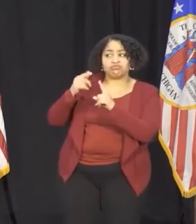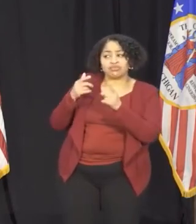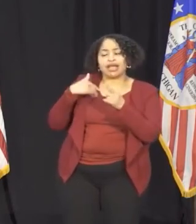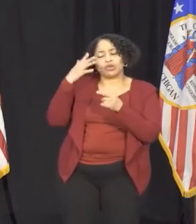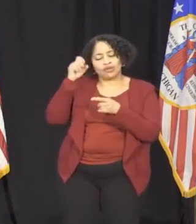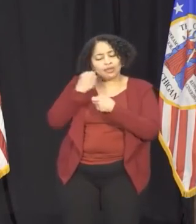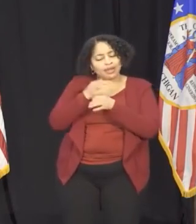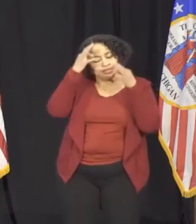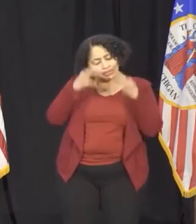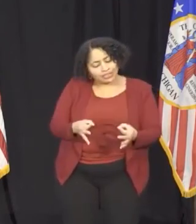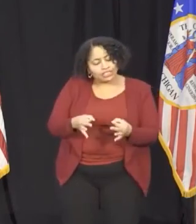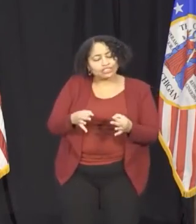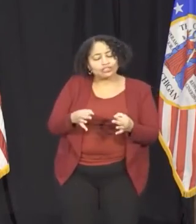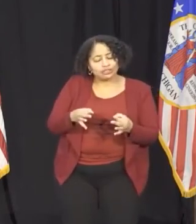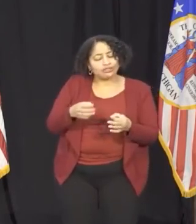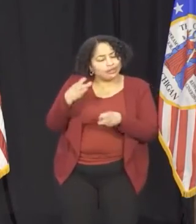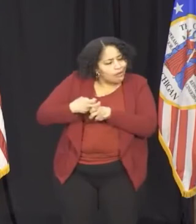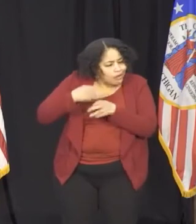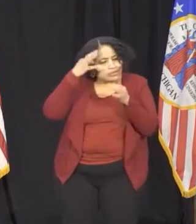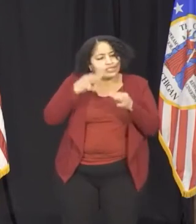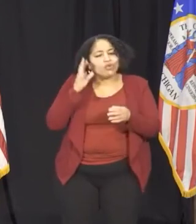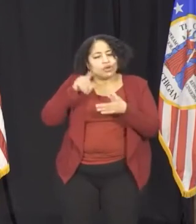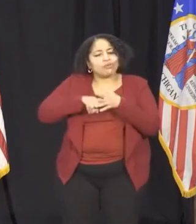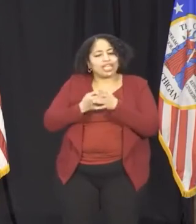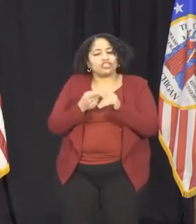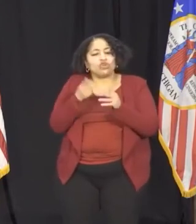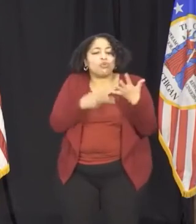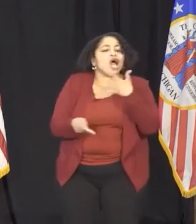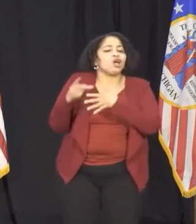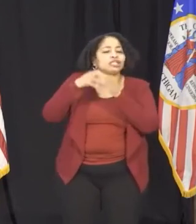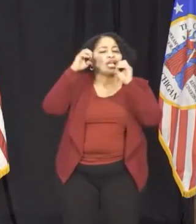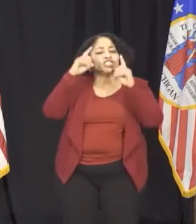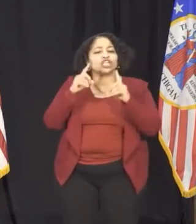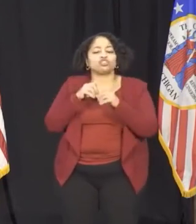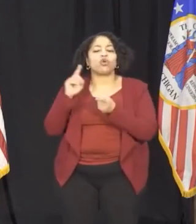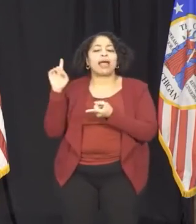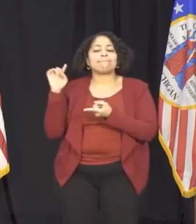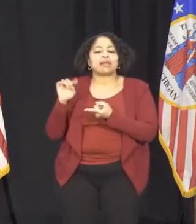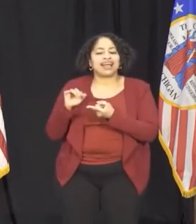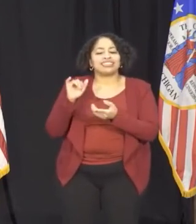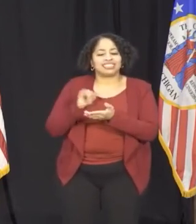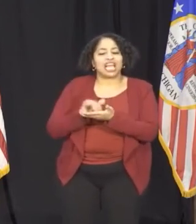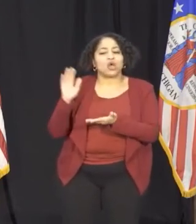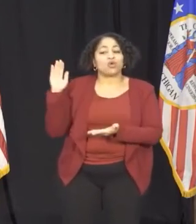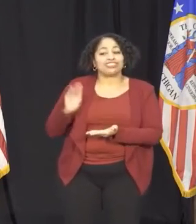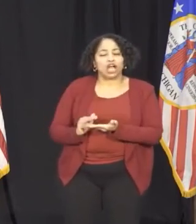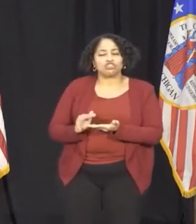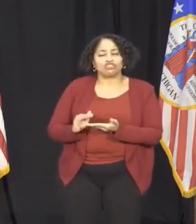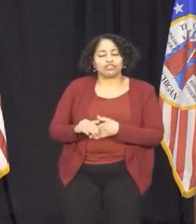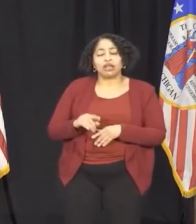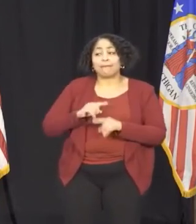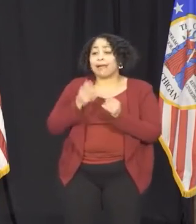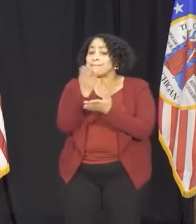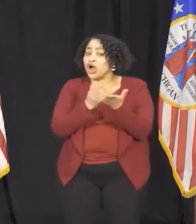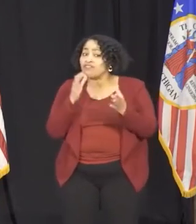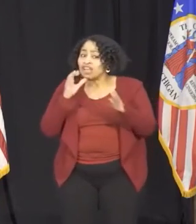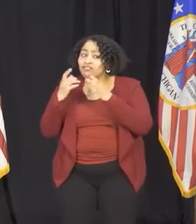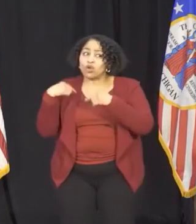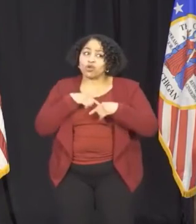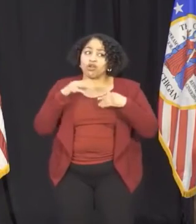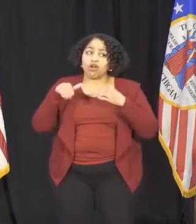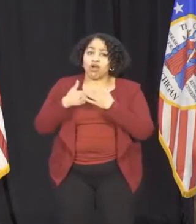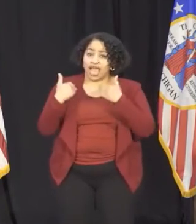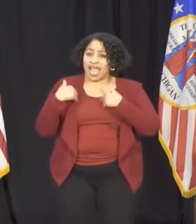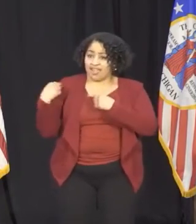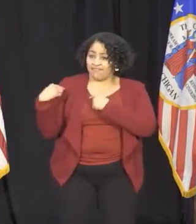make difficult decisions, will continue to prioritize education to minimize the reduction. But part of the conversation that we were